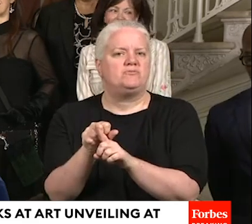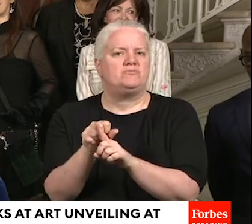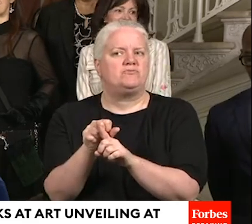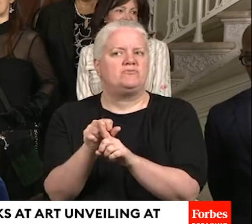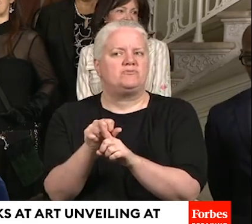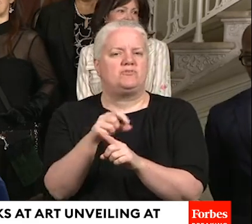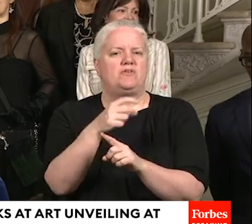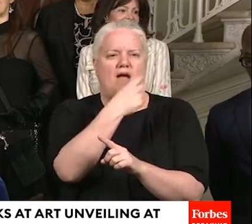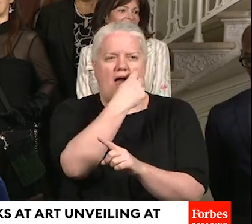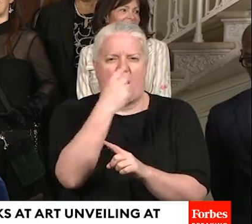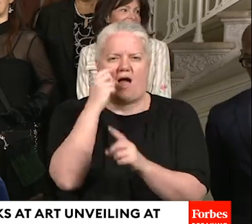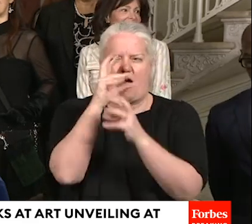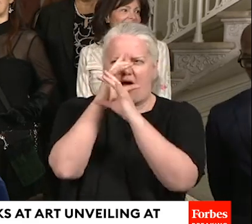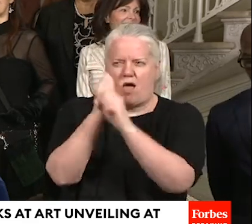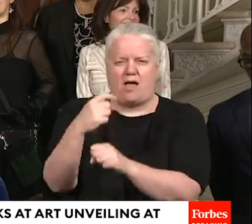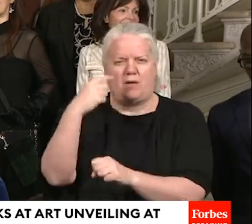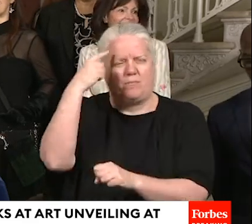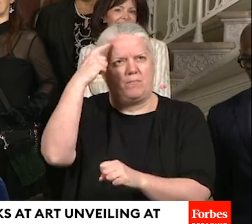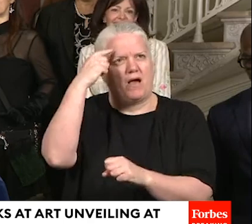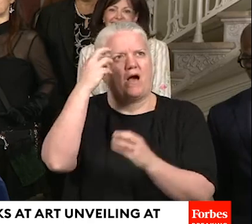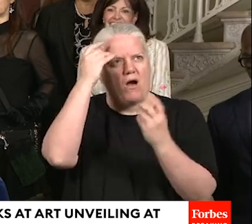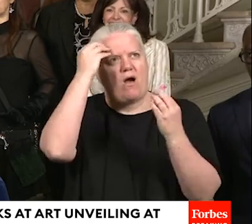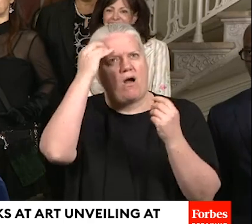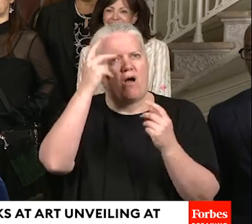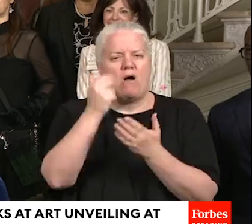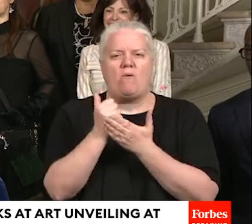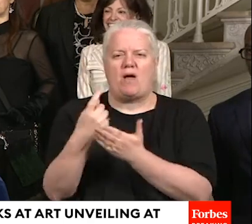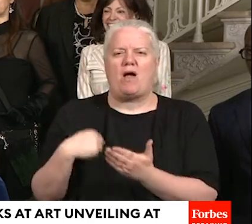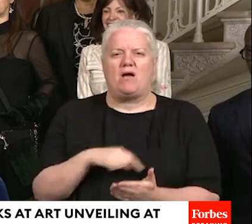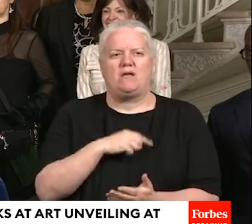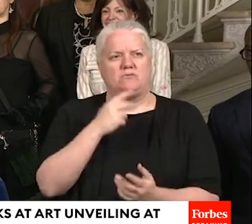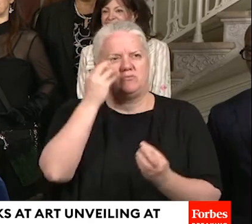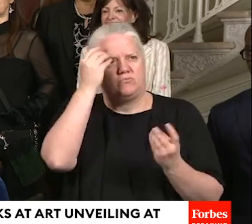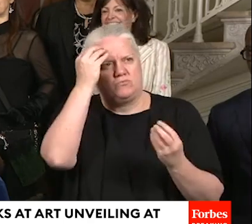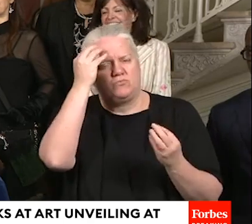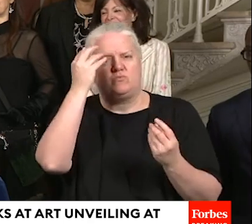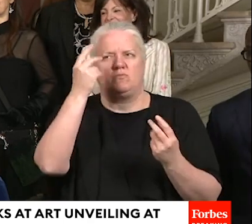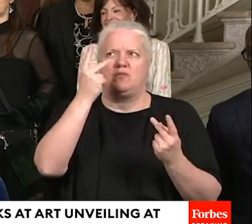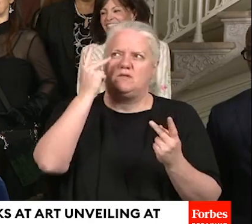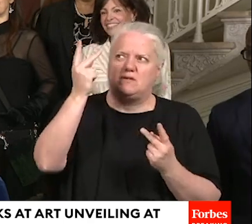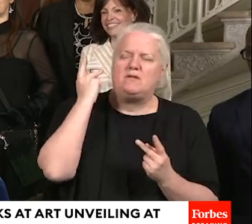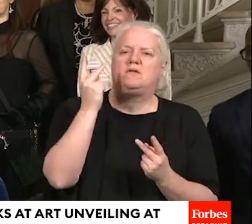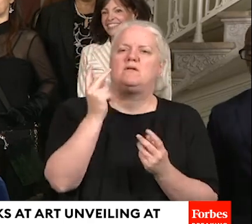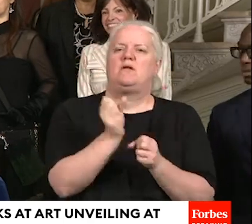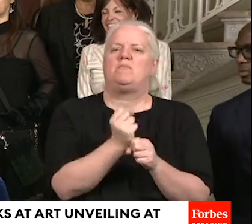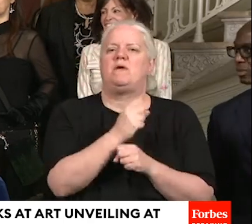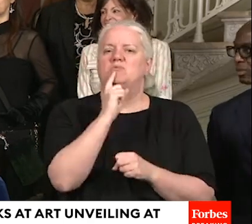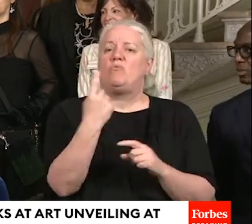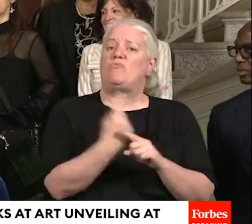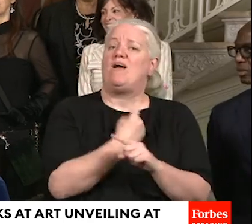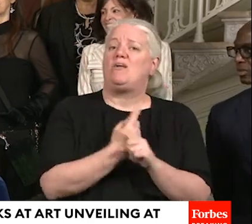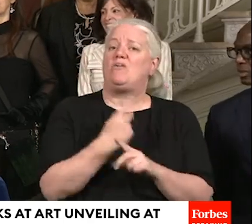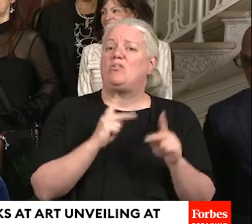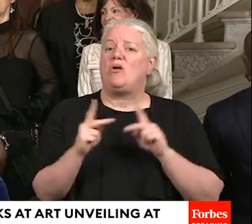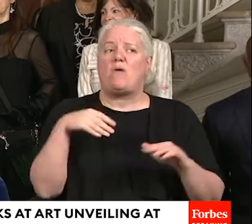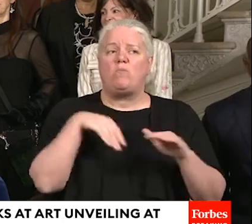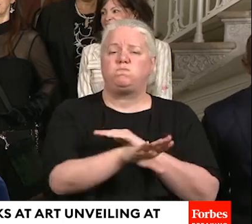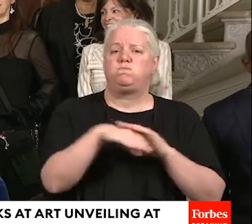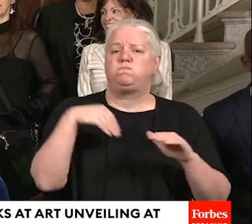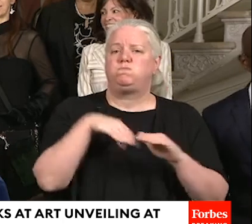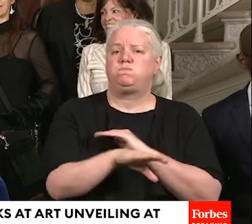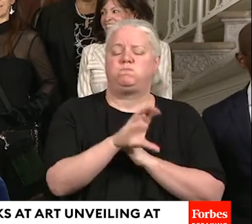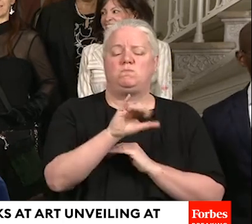and mind, and to really help us make sure that ordinary citizens passing through can be